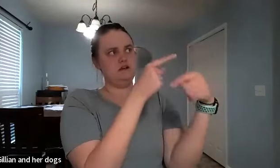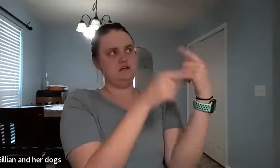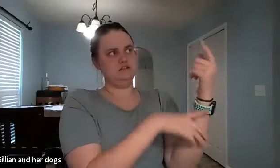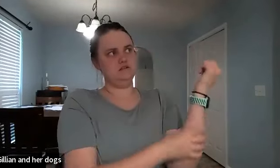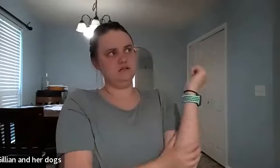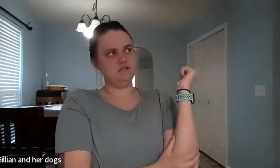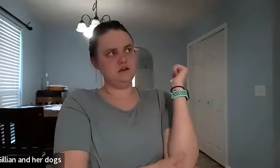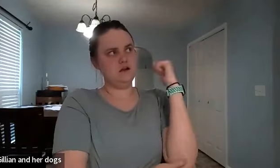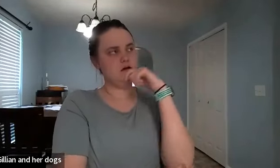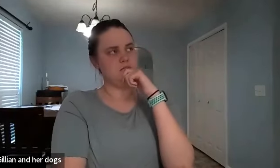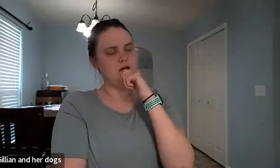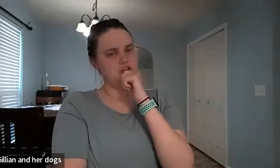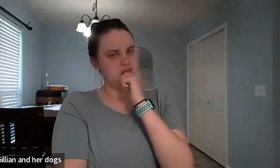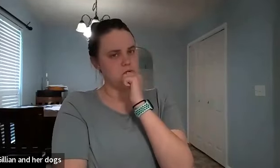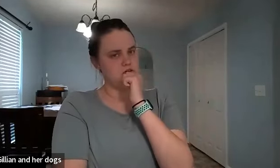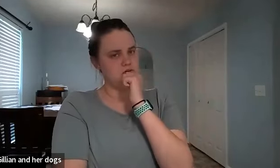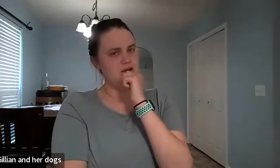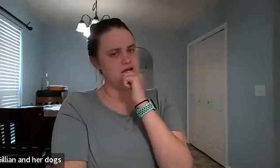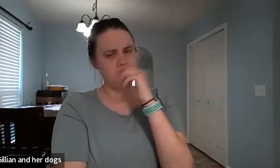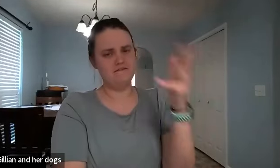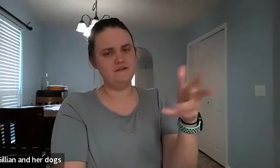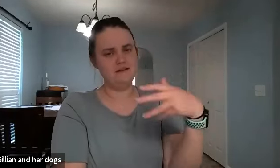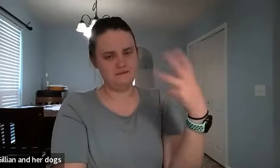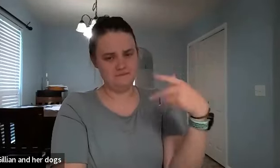sign to it. I'll check that one as well. I know. I feel like